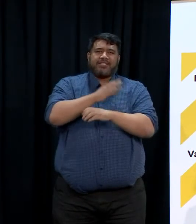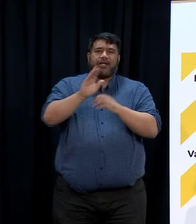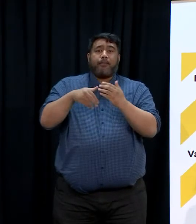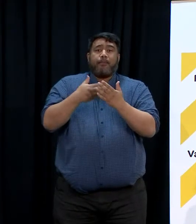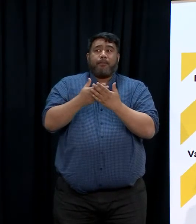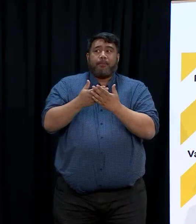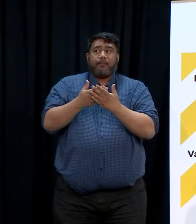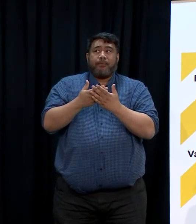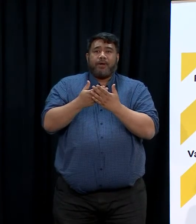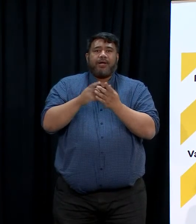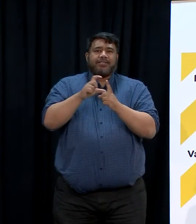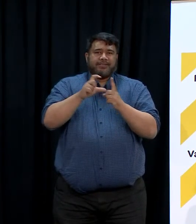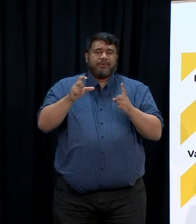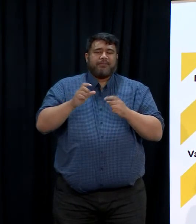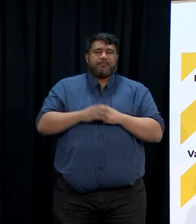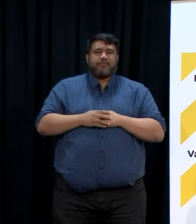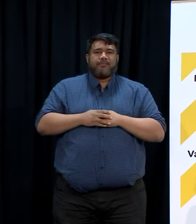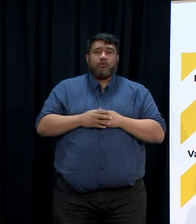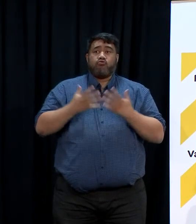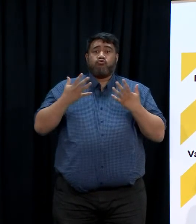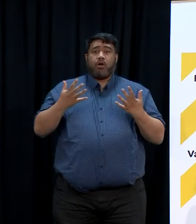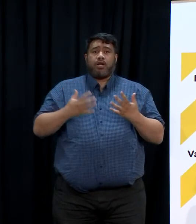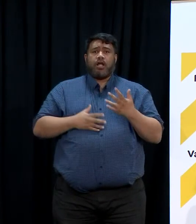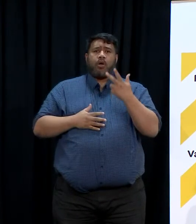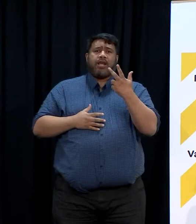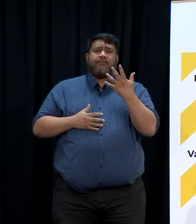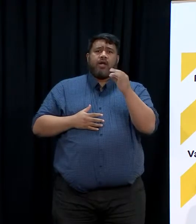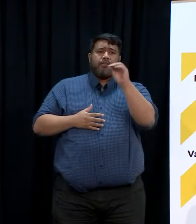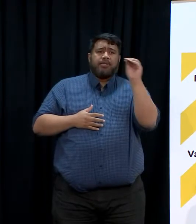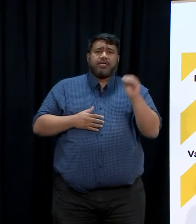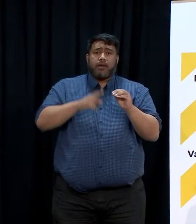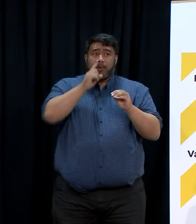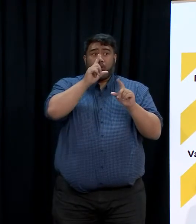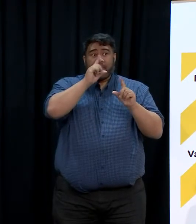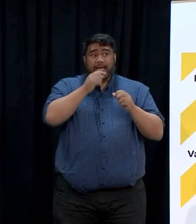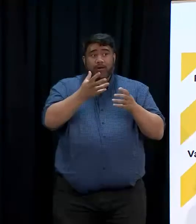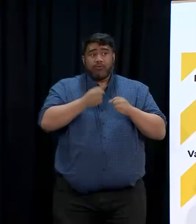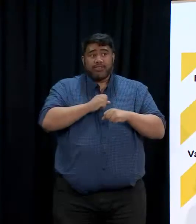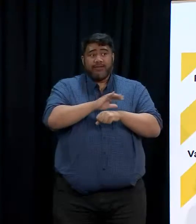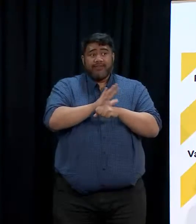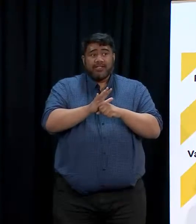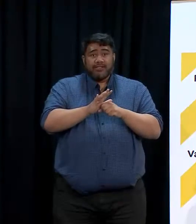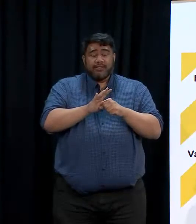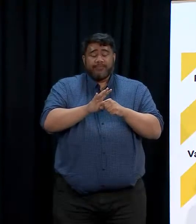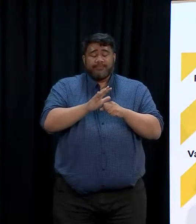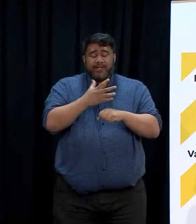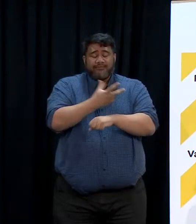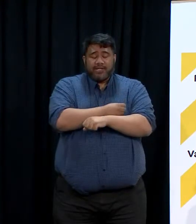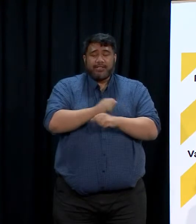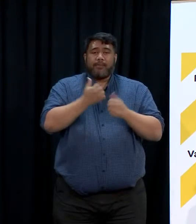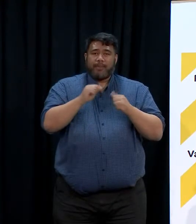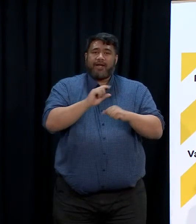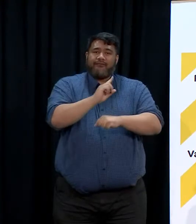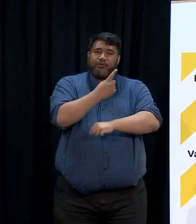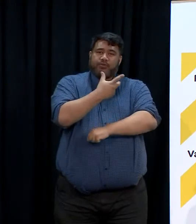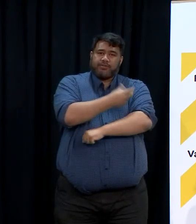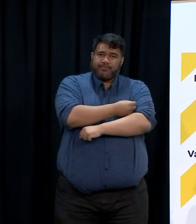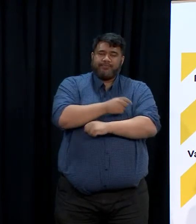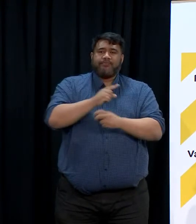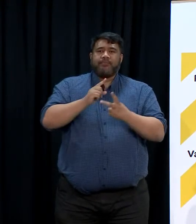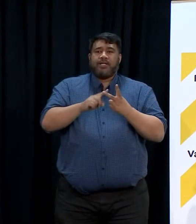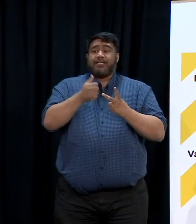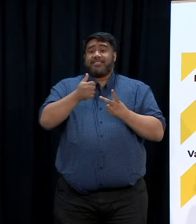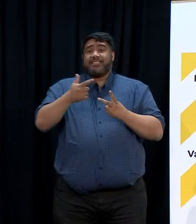December. We currently sit at 85% of the eligible population in New Zealand having had their first dose, 67% being